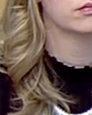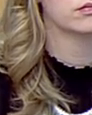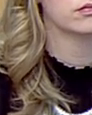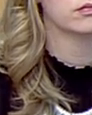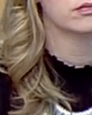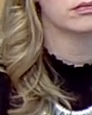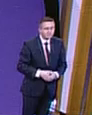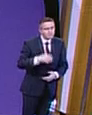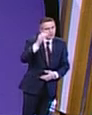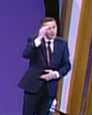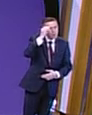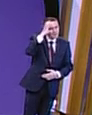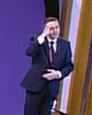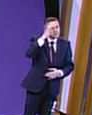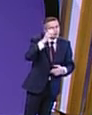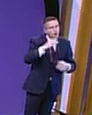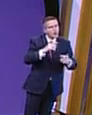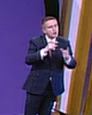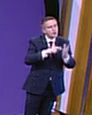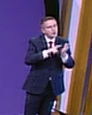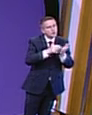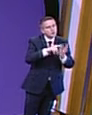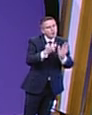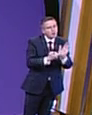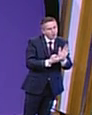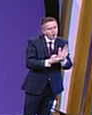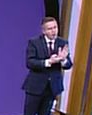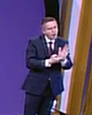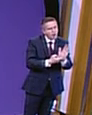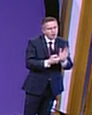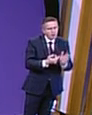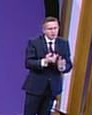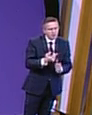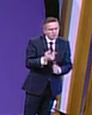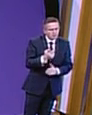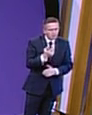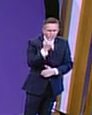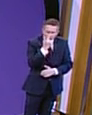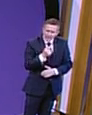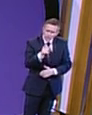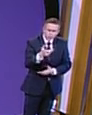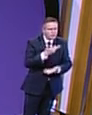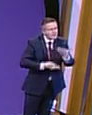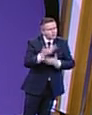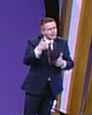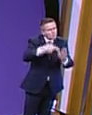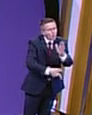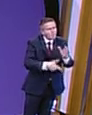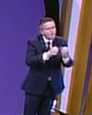Professor Turner, we've heard a lot about the Equality Act this morning, but maybe you could give us a wee bit of insight into the British Sign Language Act and the duties that are placed on public